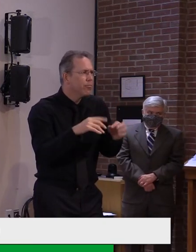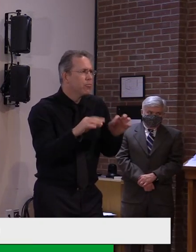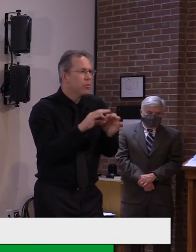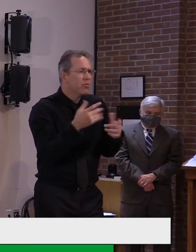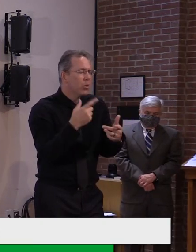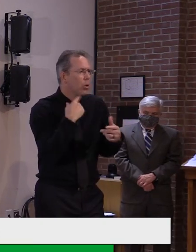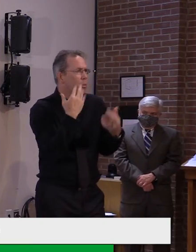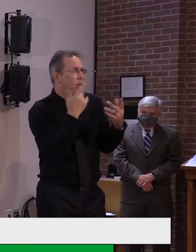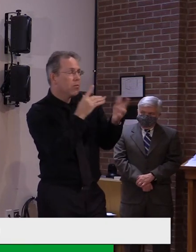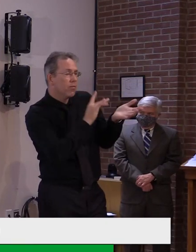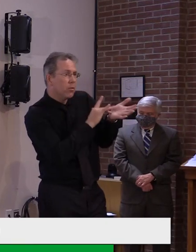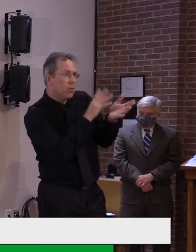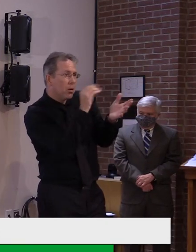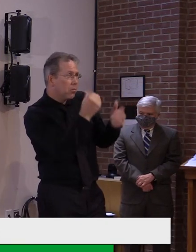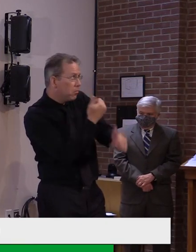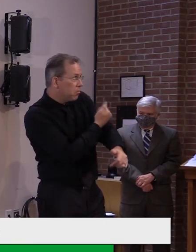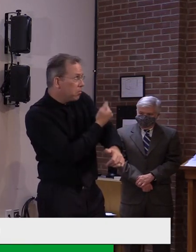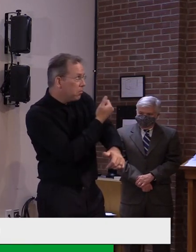Thank you.